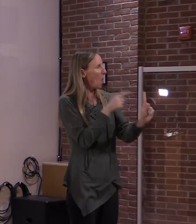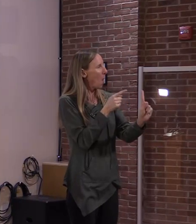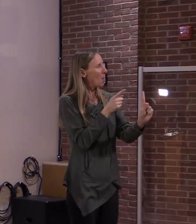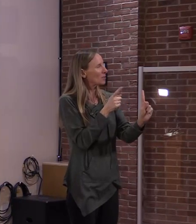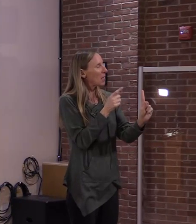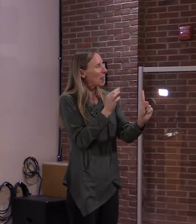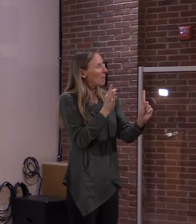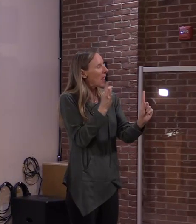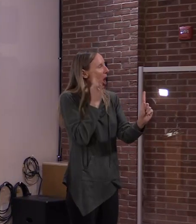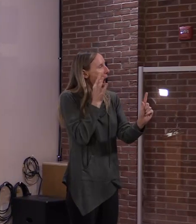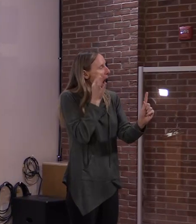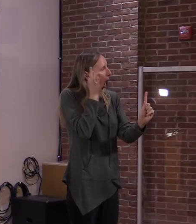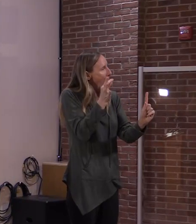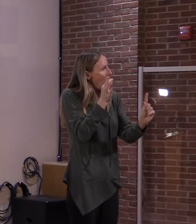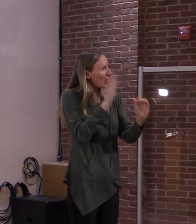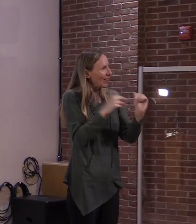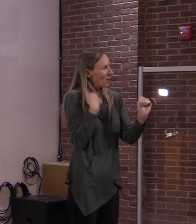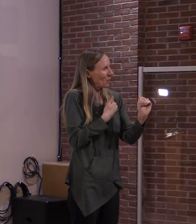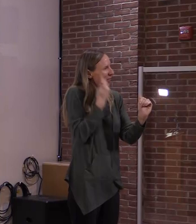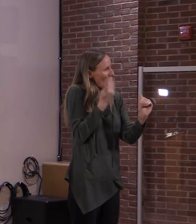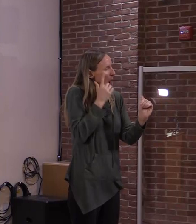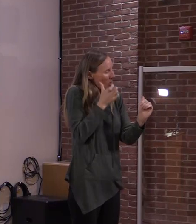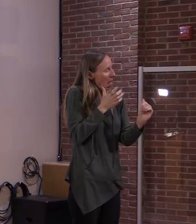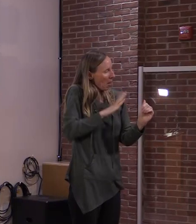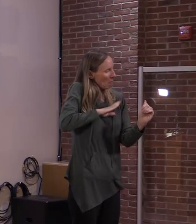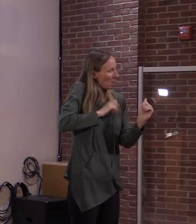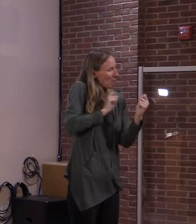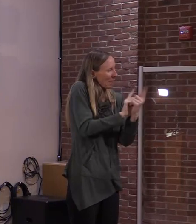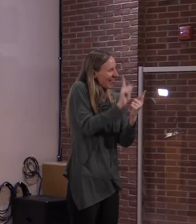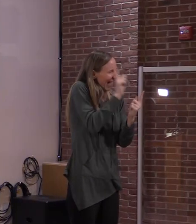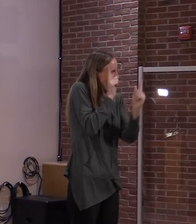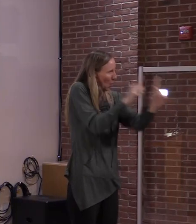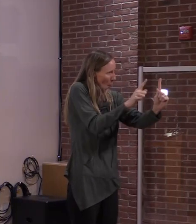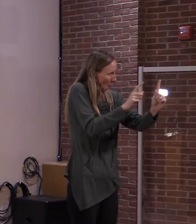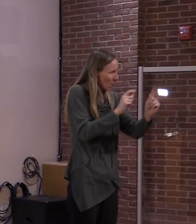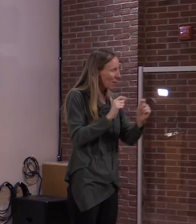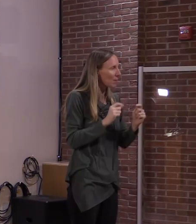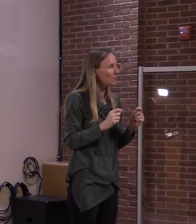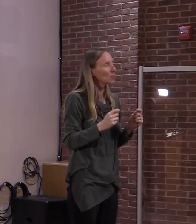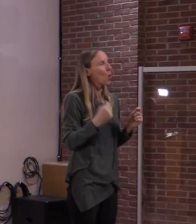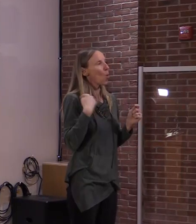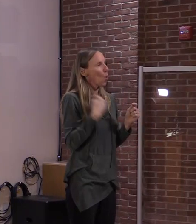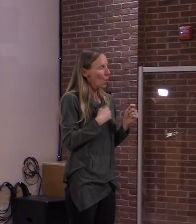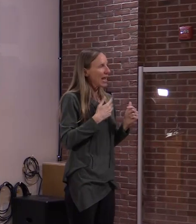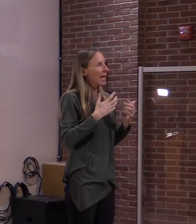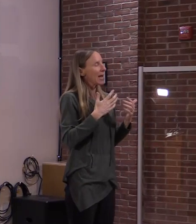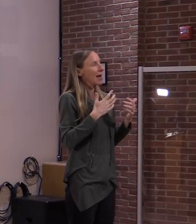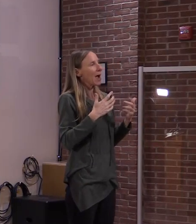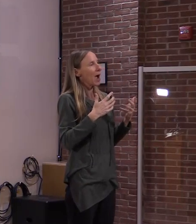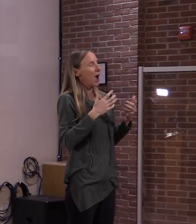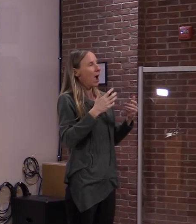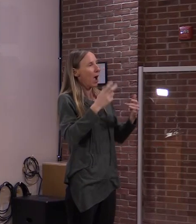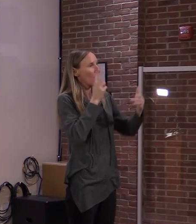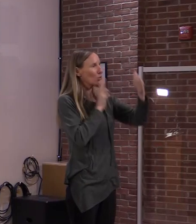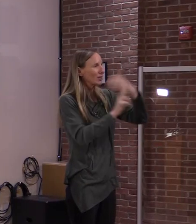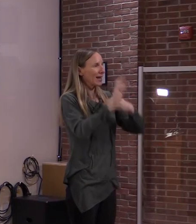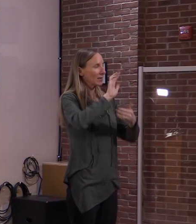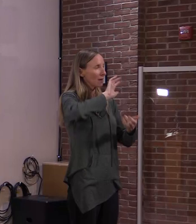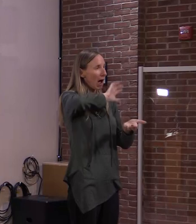So we really were making a pretty conservative assumption based on the amount of doses that were being